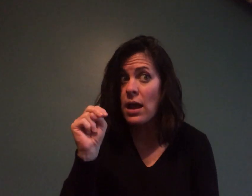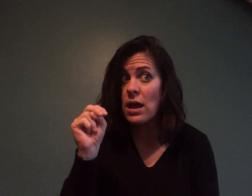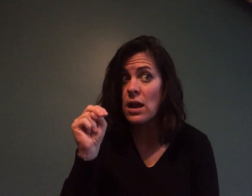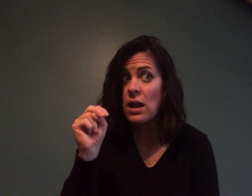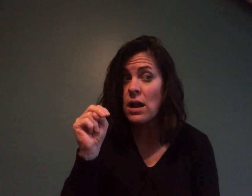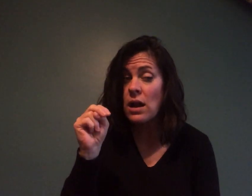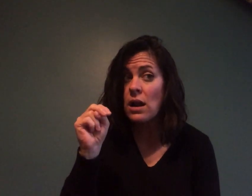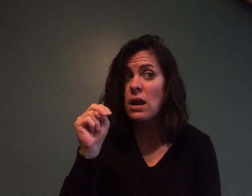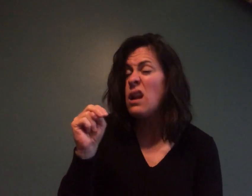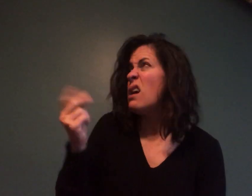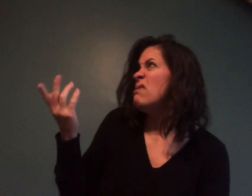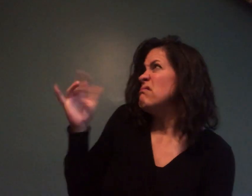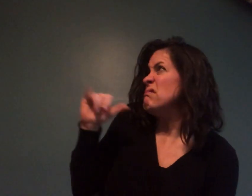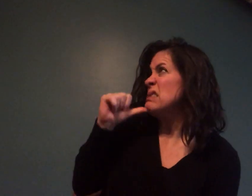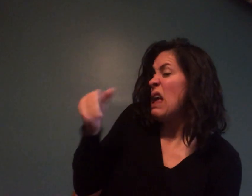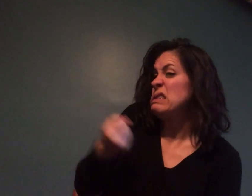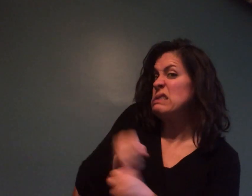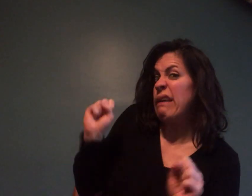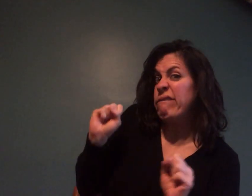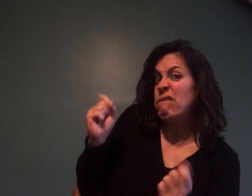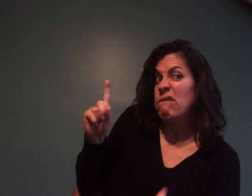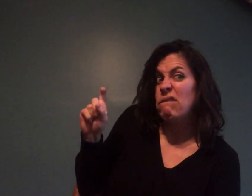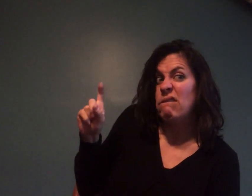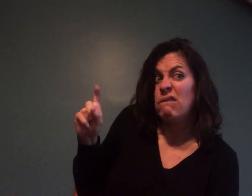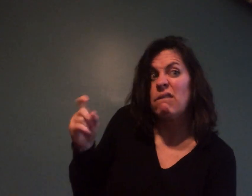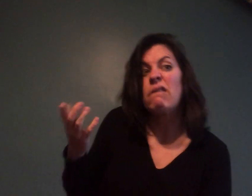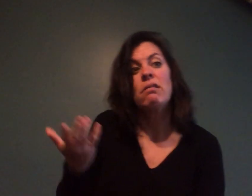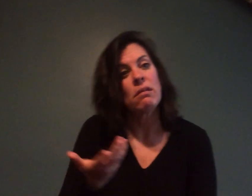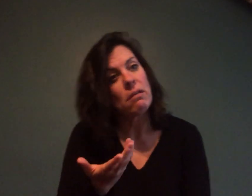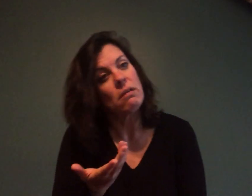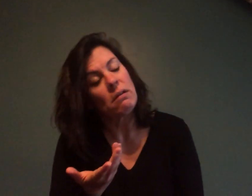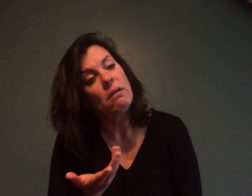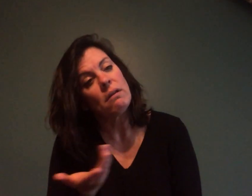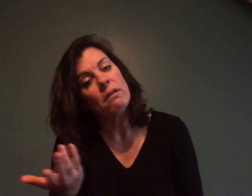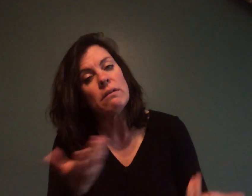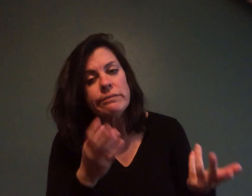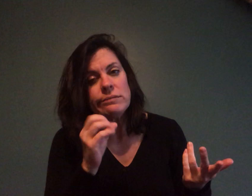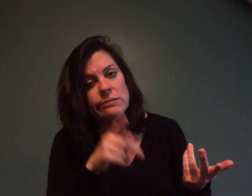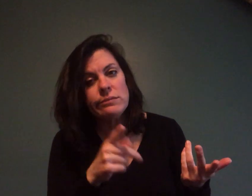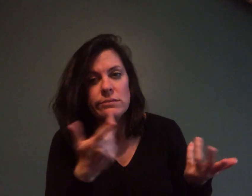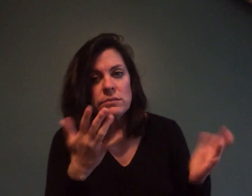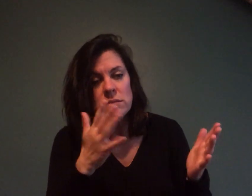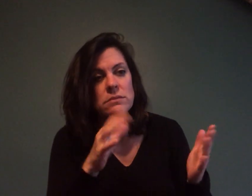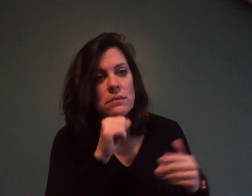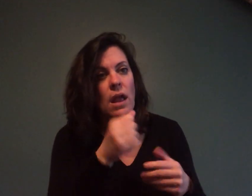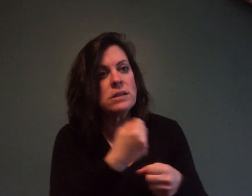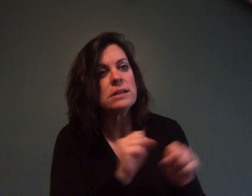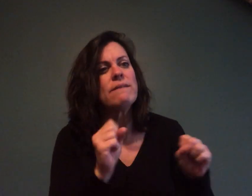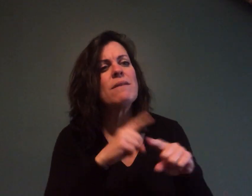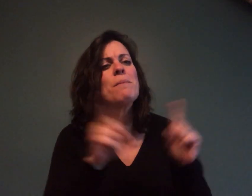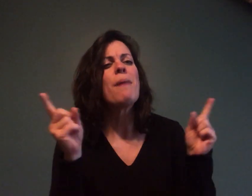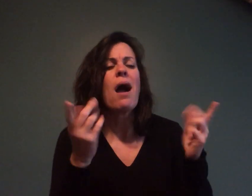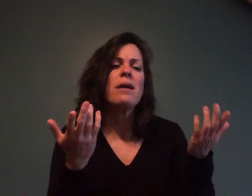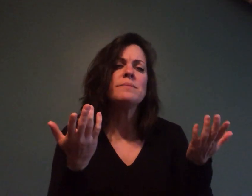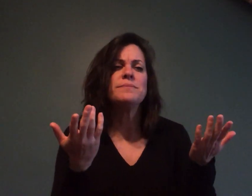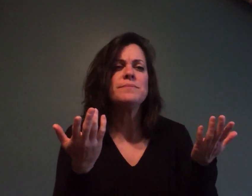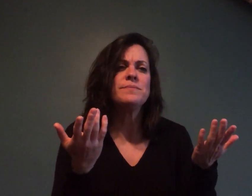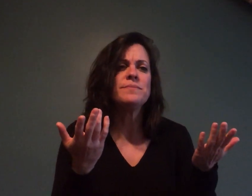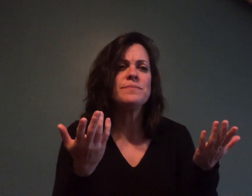not full safe. I'll go with that. Okay, that type of thing. All right, they don't want you patching cords with